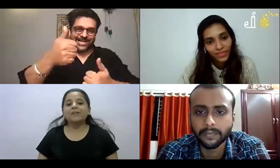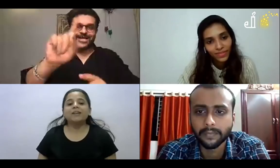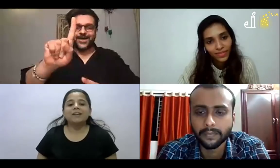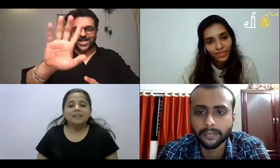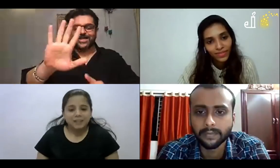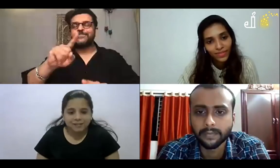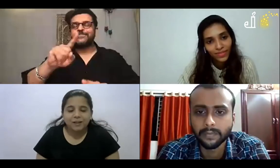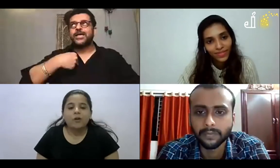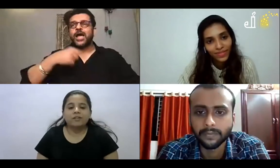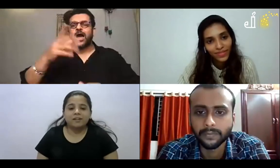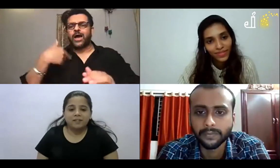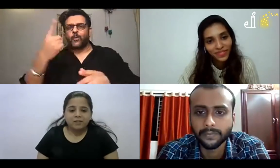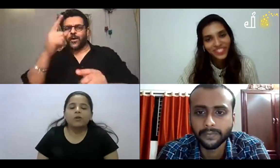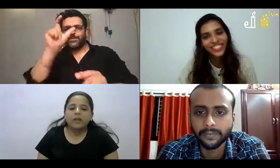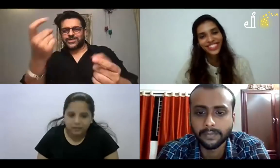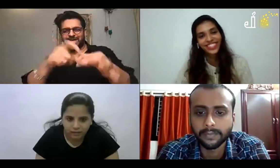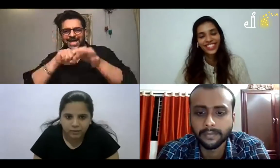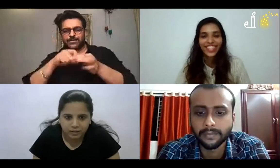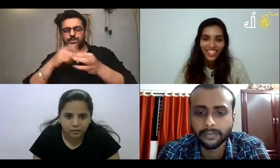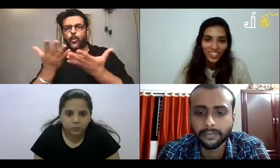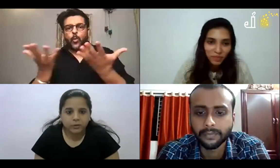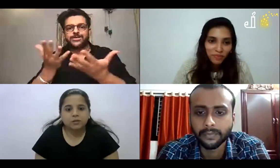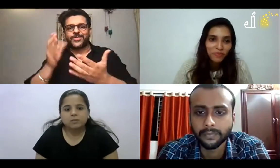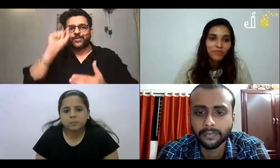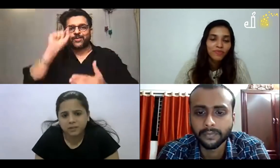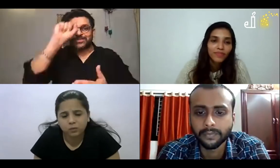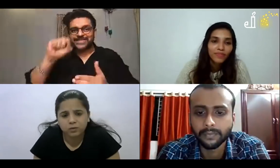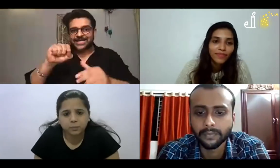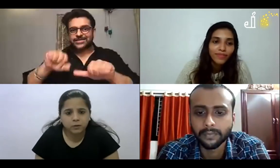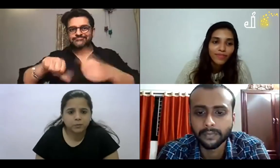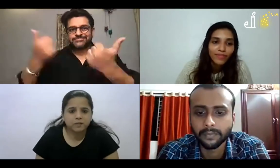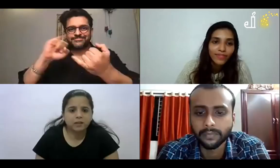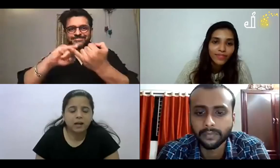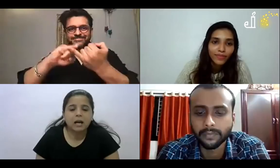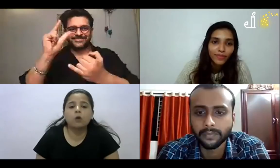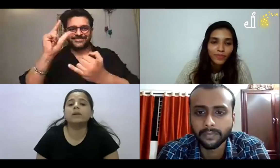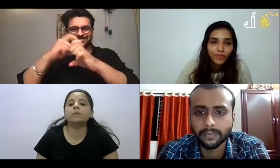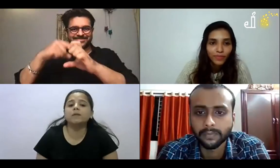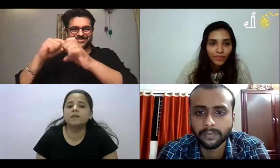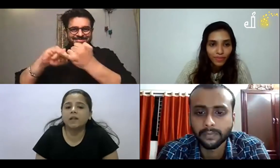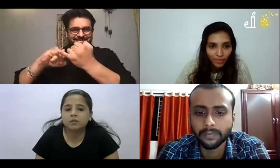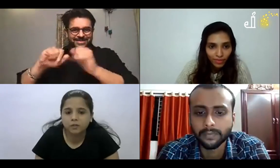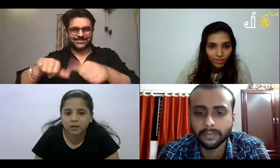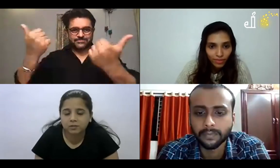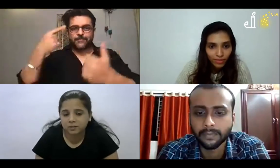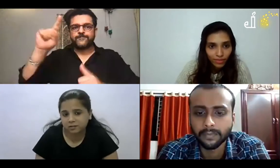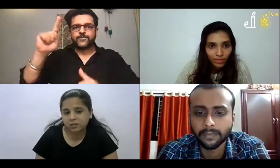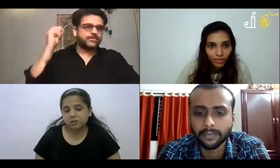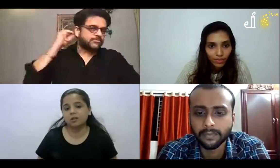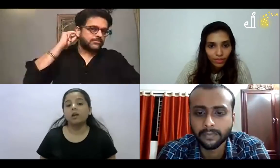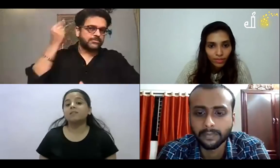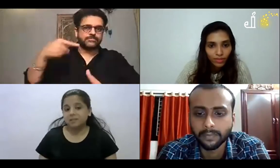So here the things are contradictory. Okay, I'm getting your point as well. But there was one person, and how many percentage of the